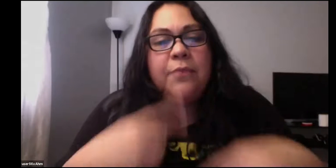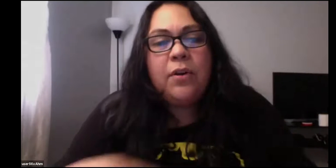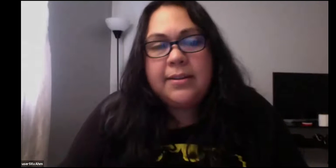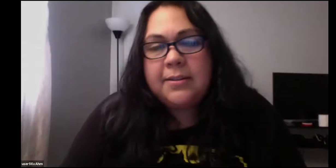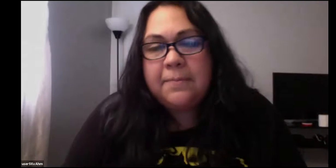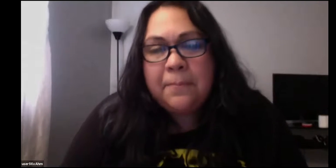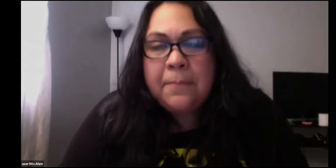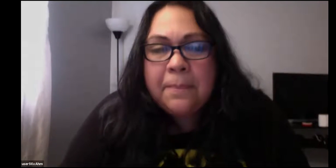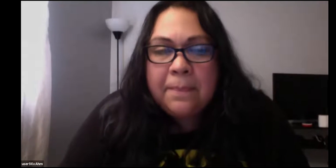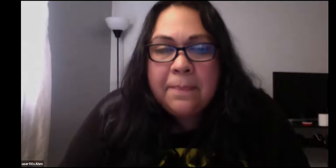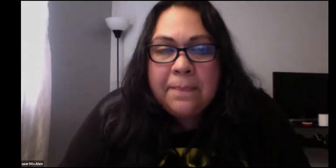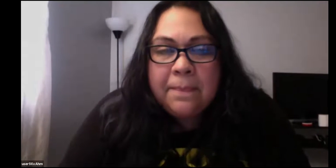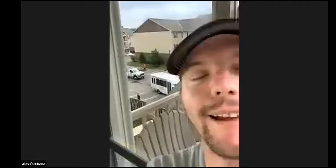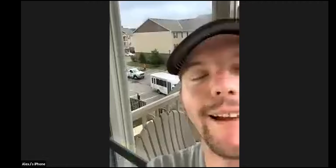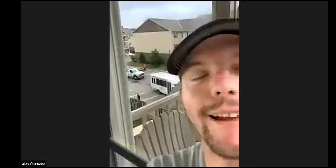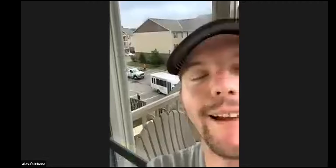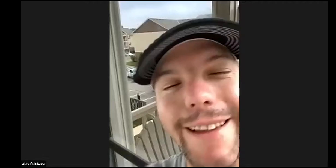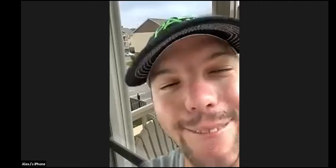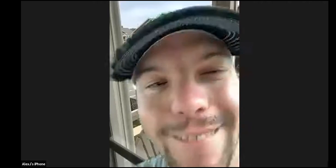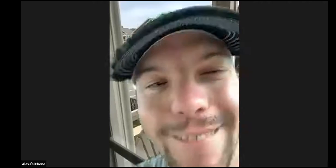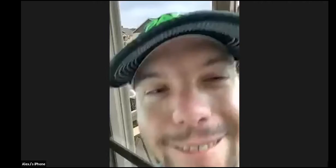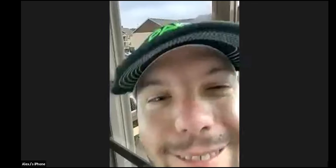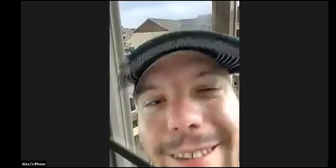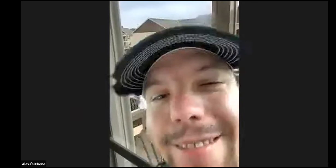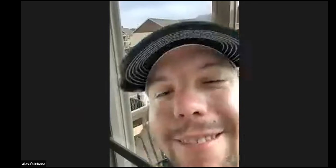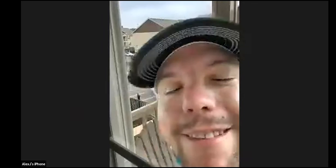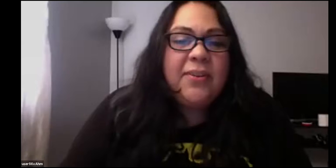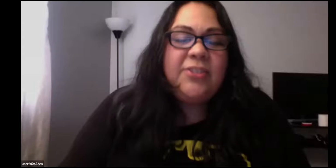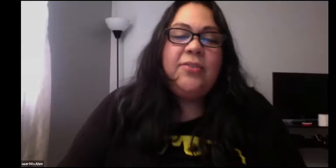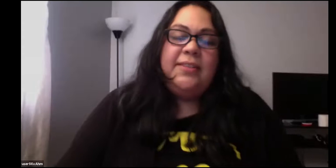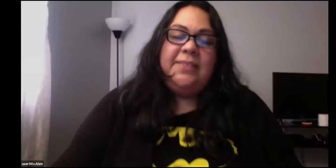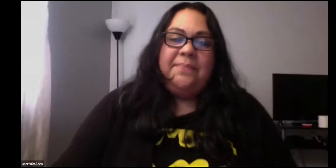it? Yep. What? What do you want to show us?